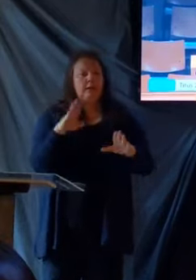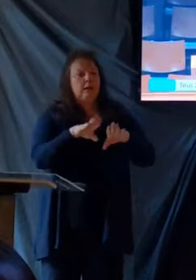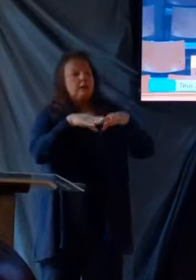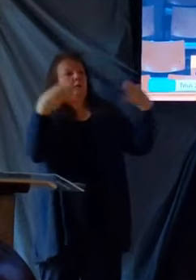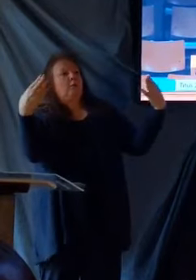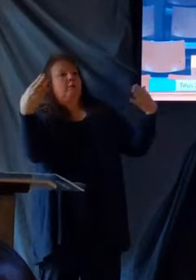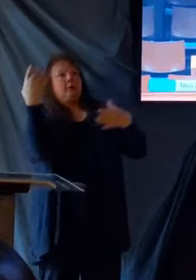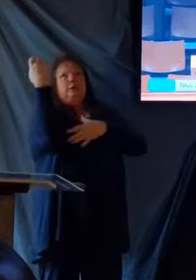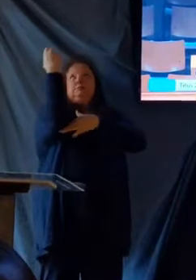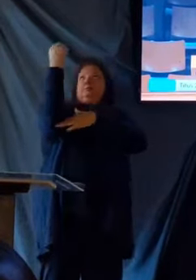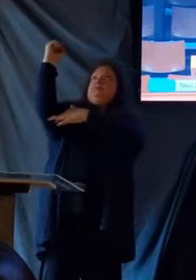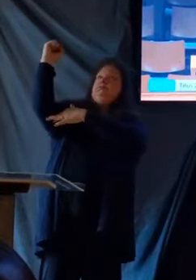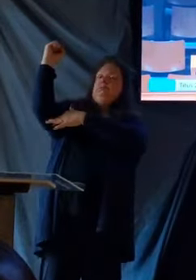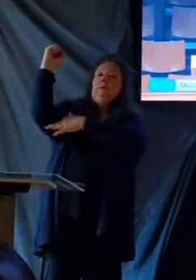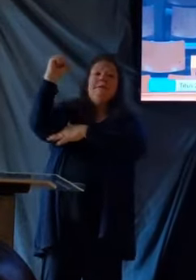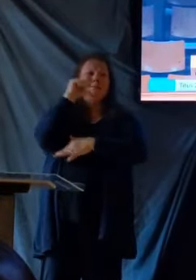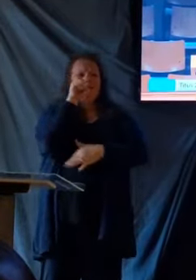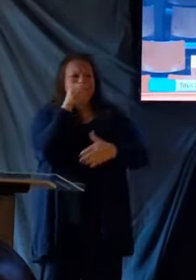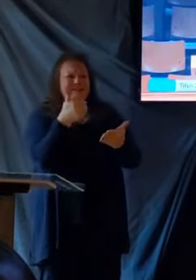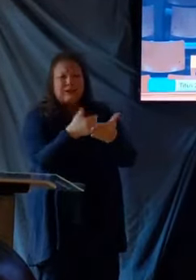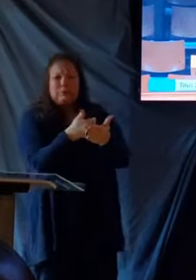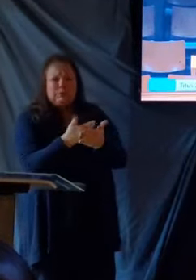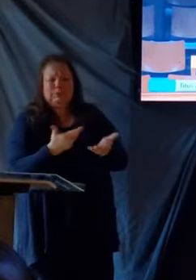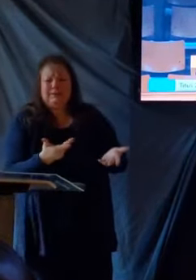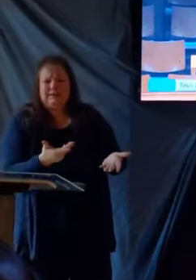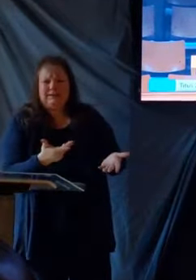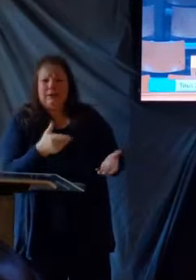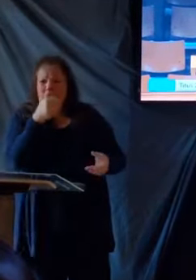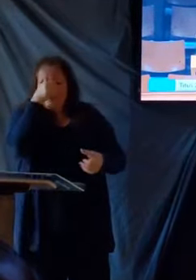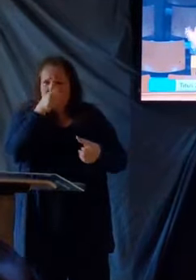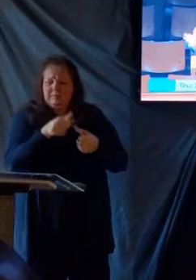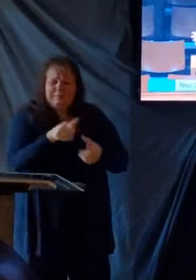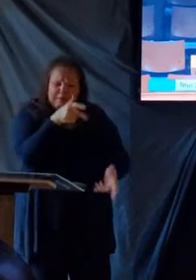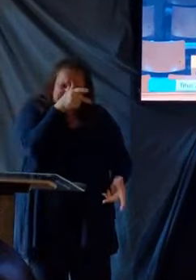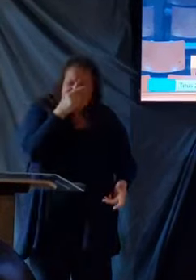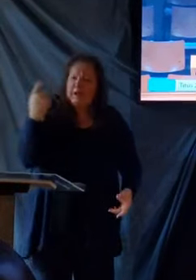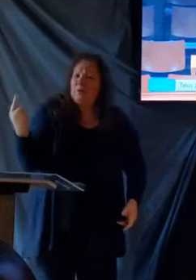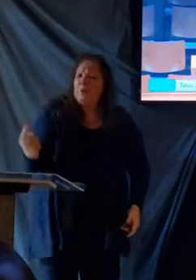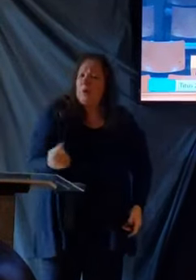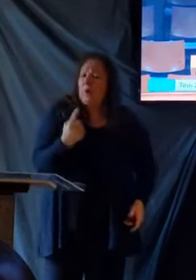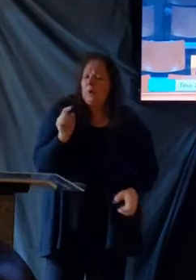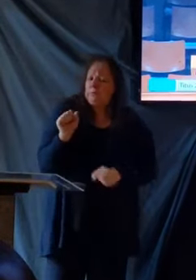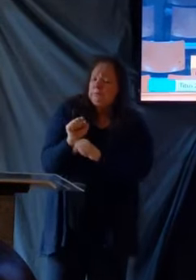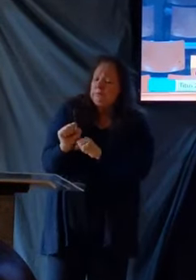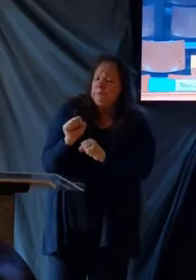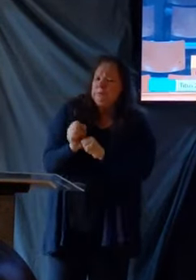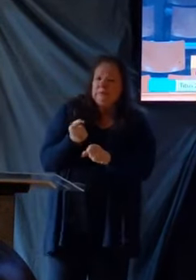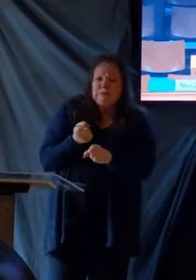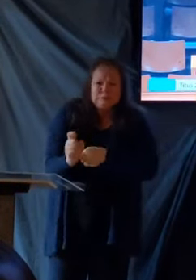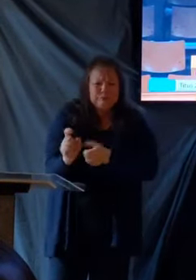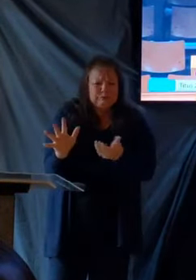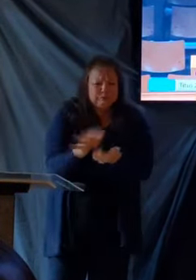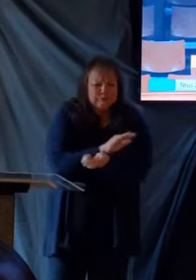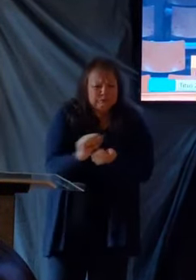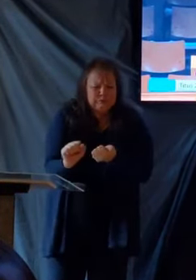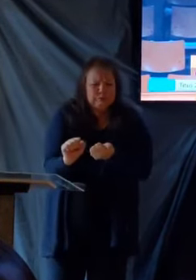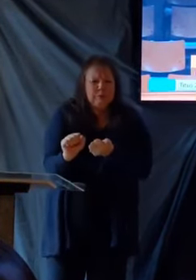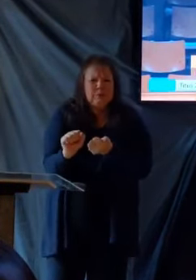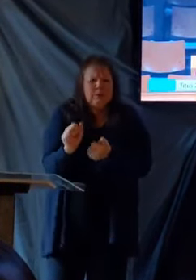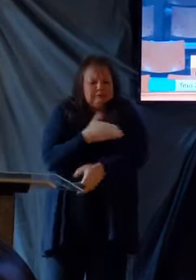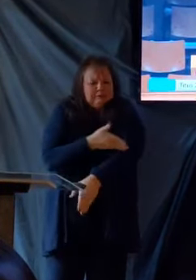and flagrant, but it's not new. Because remember, the devil has always been working to undermine